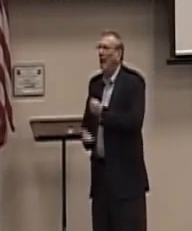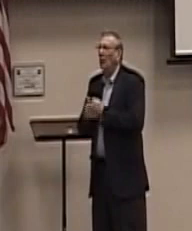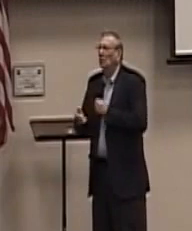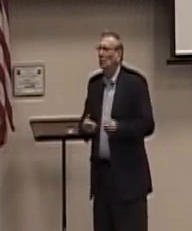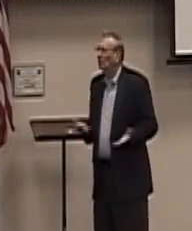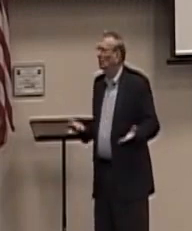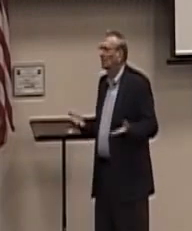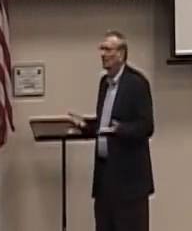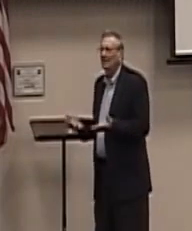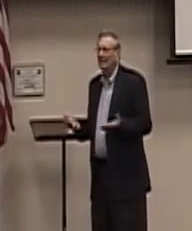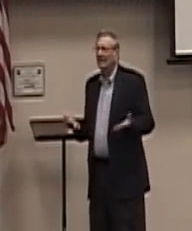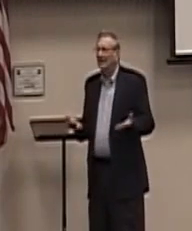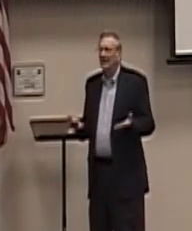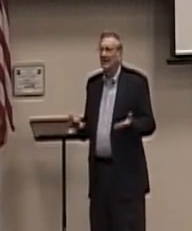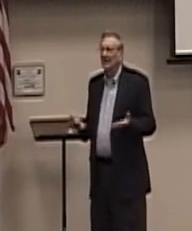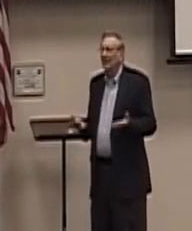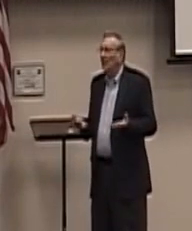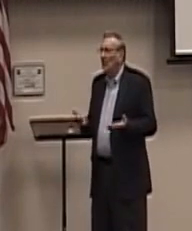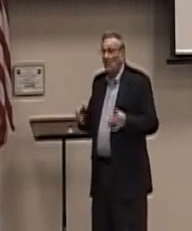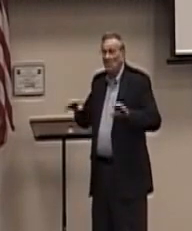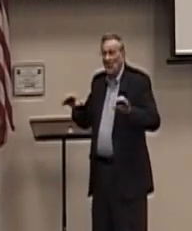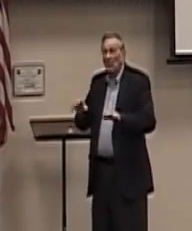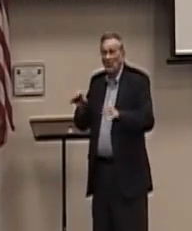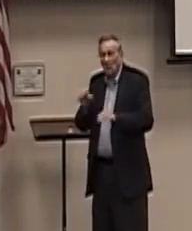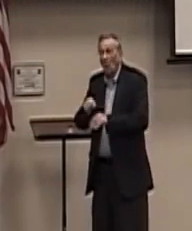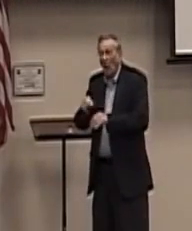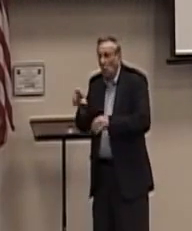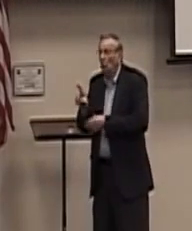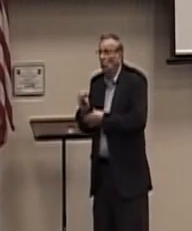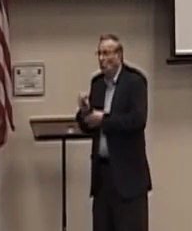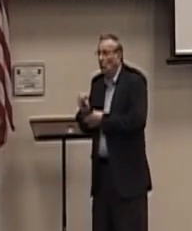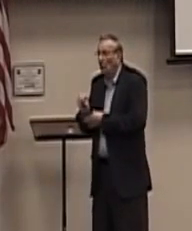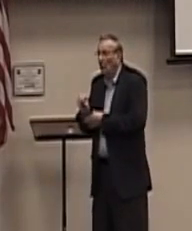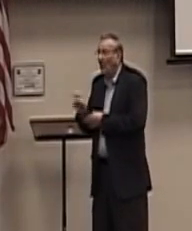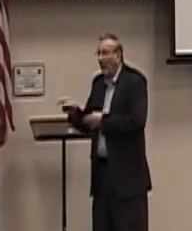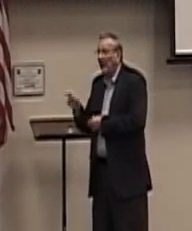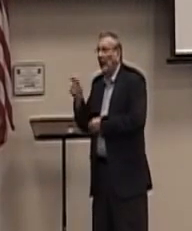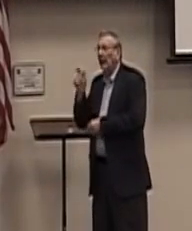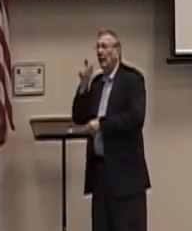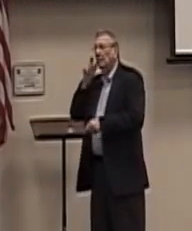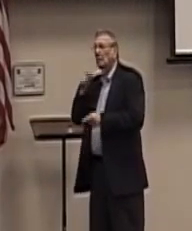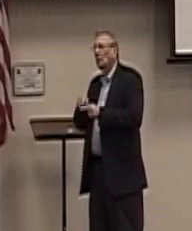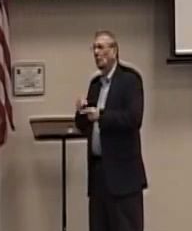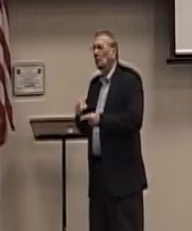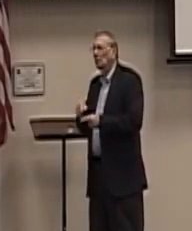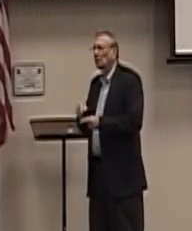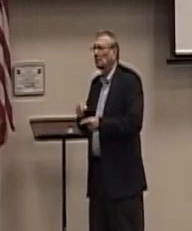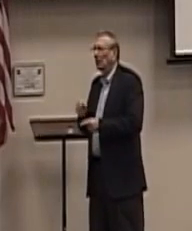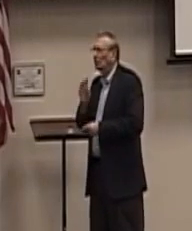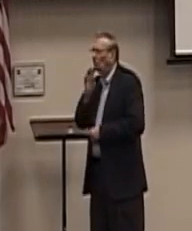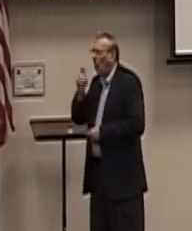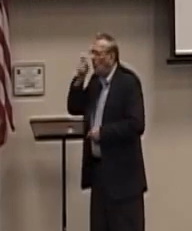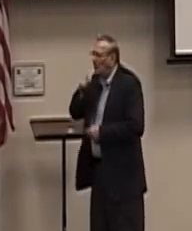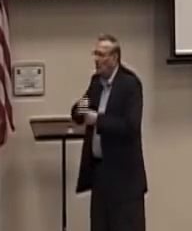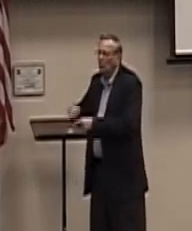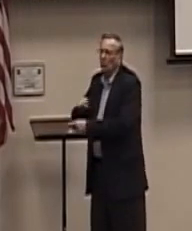are those people who maybe have done what you hope to do, who can listen and speak